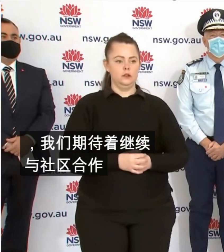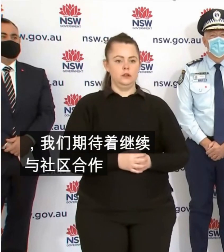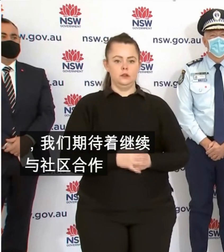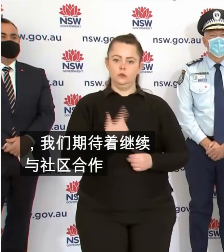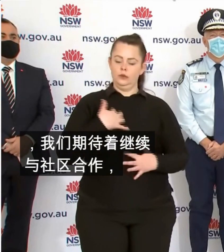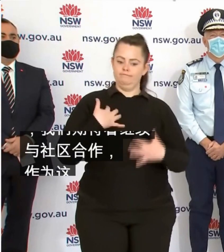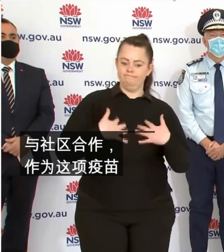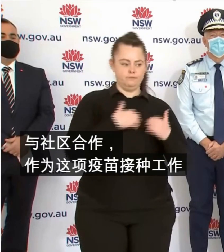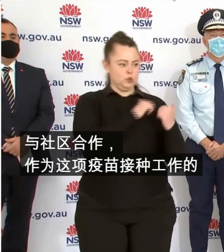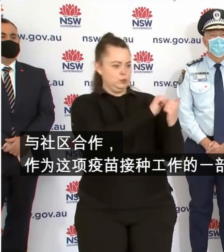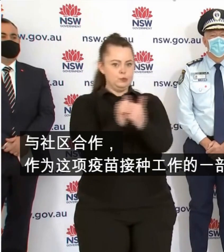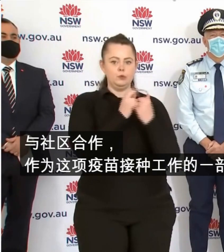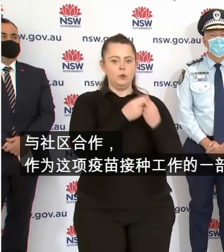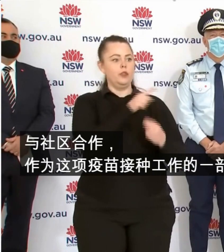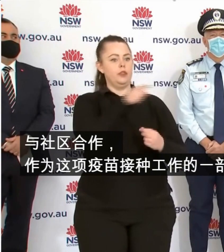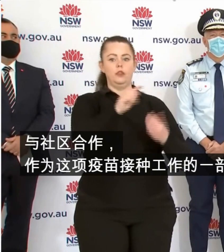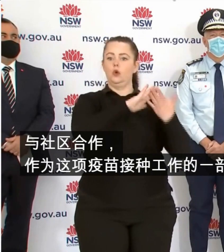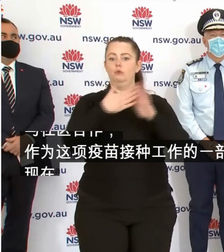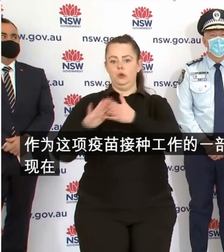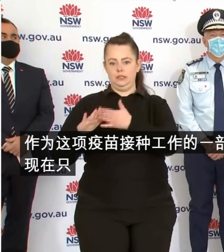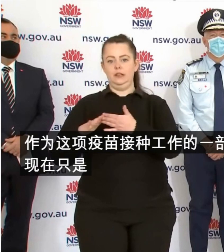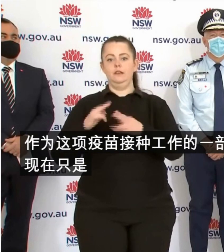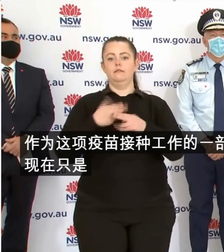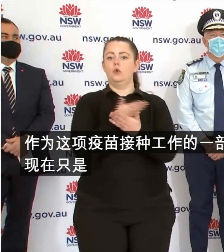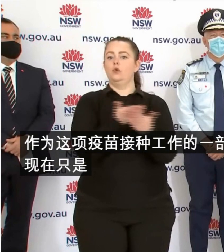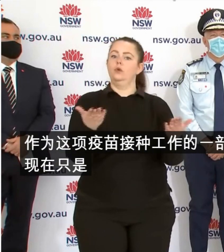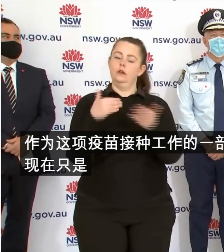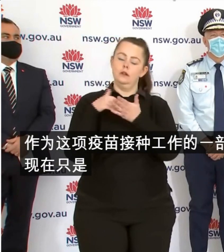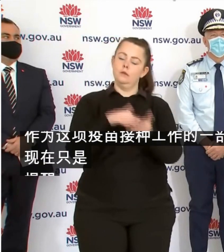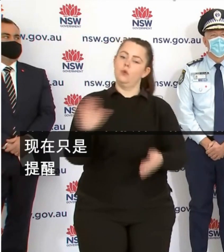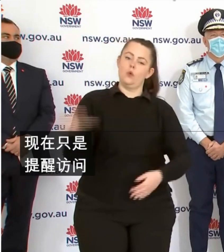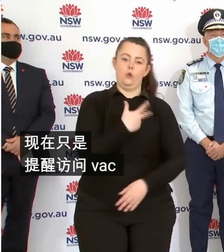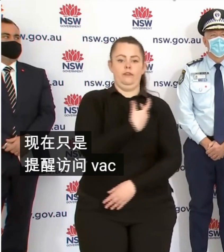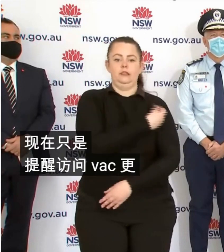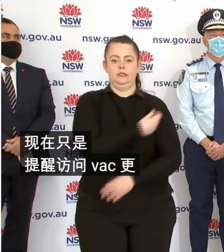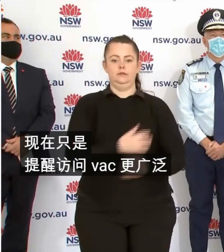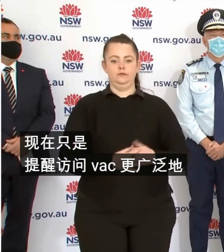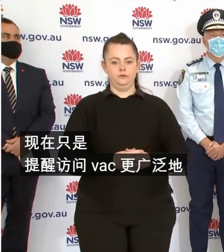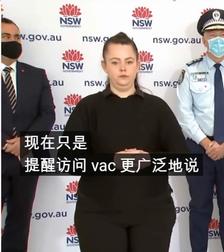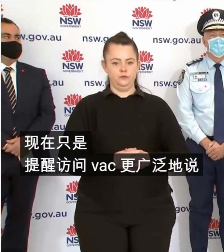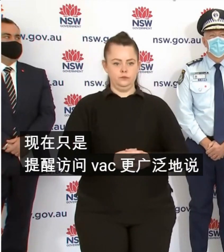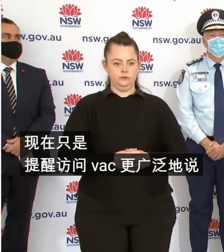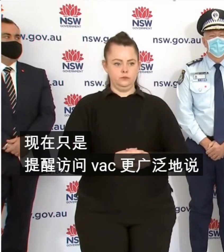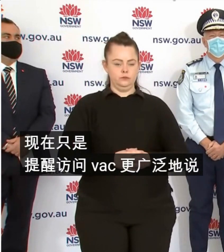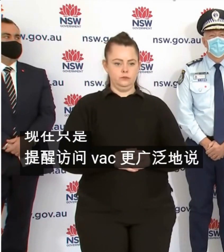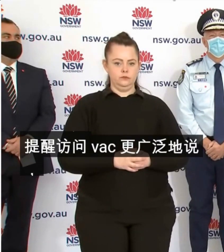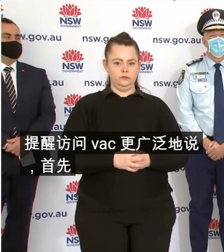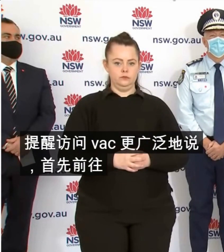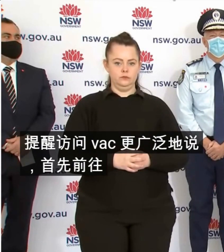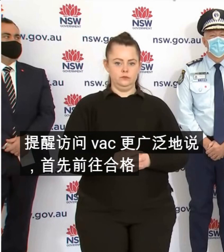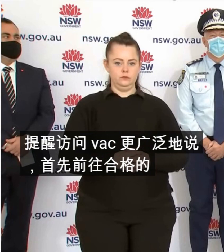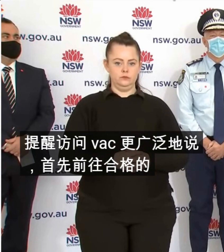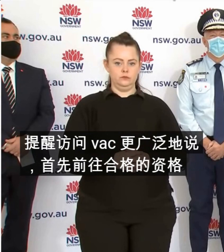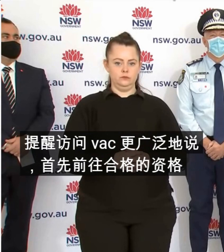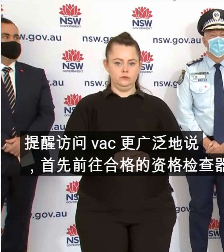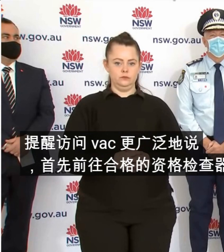with communities as a part of this vaccination effort. Now, just a reminder, to access vaccinations more broadly, head to